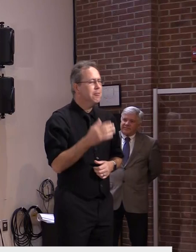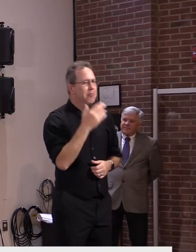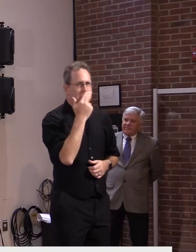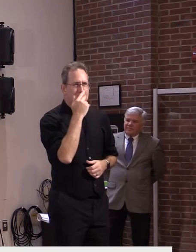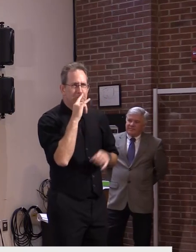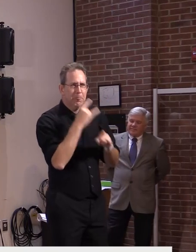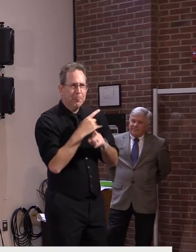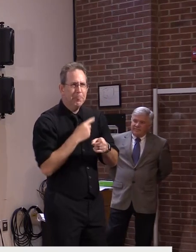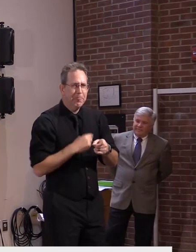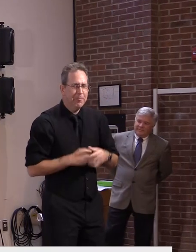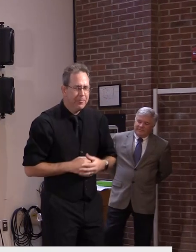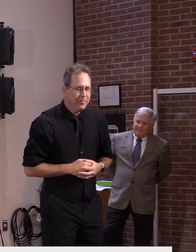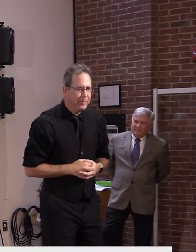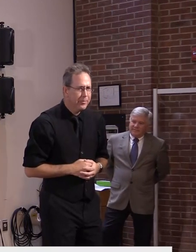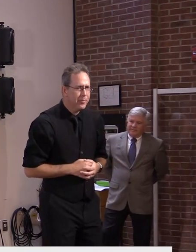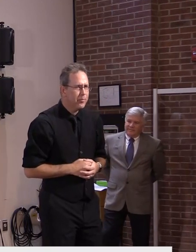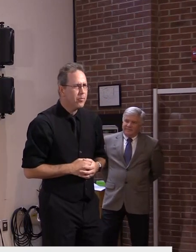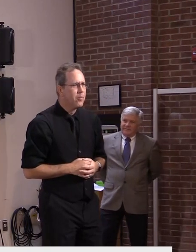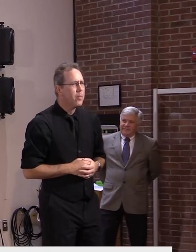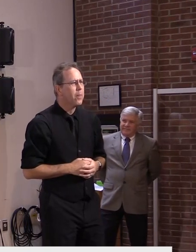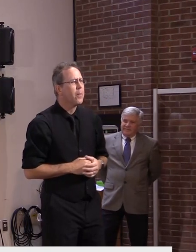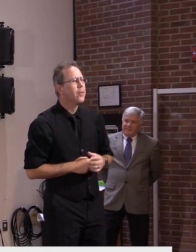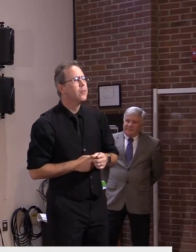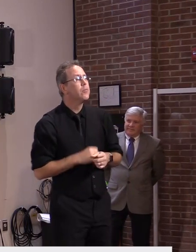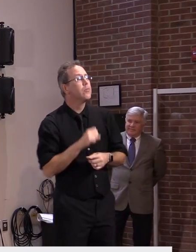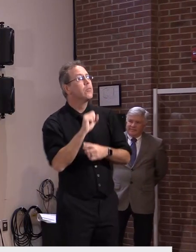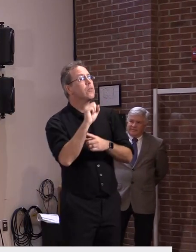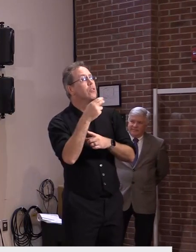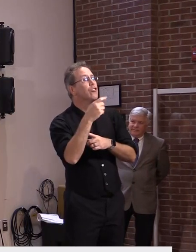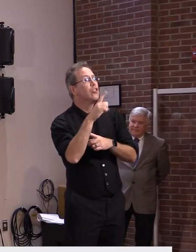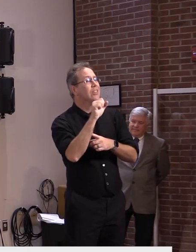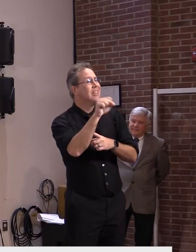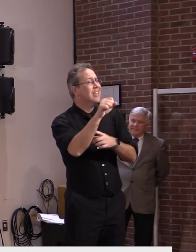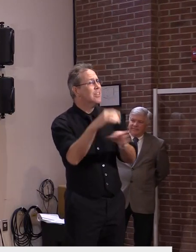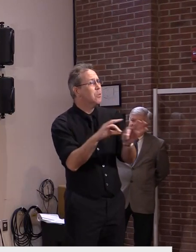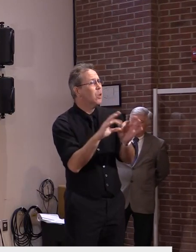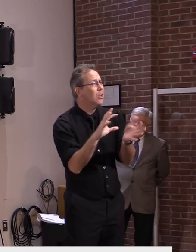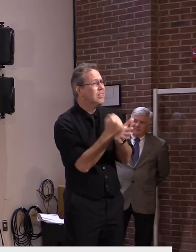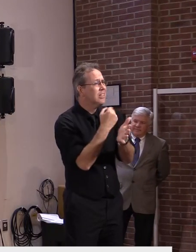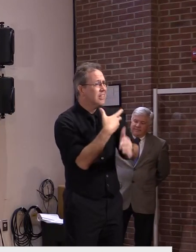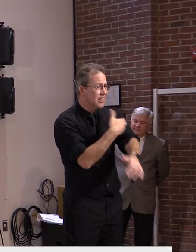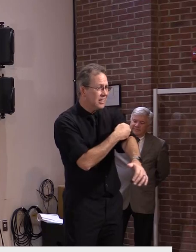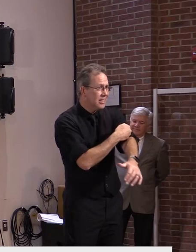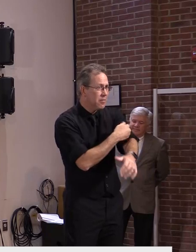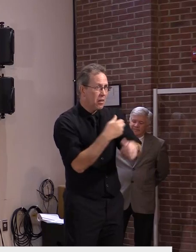still a good vaccine to get. It's just not one I would want to combine at the same time.